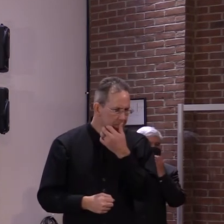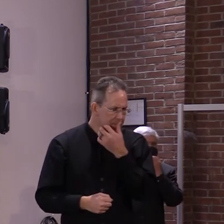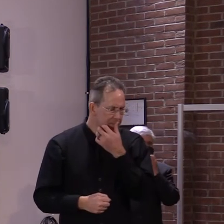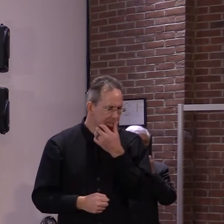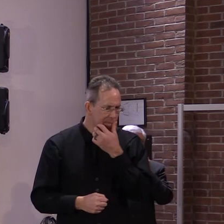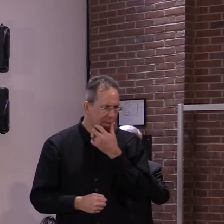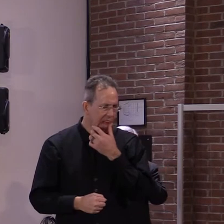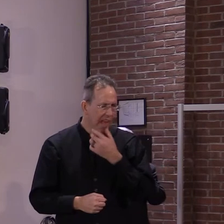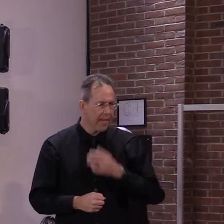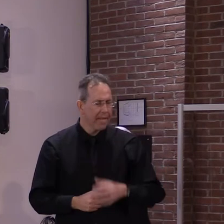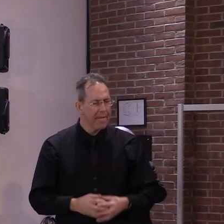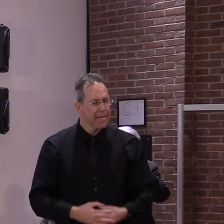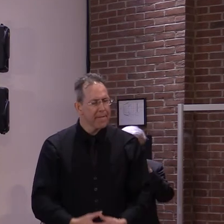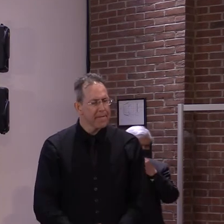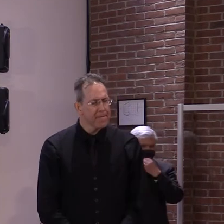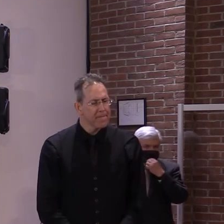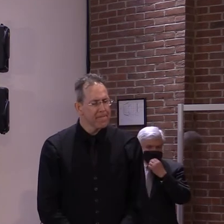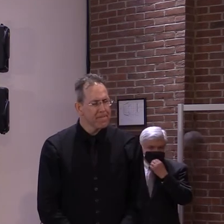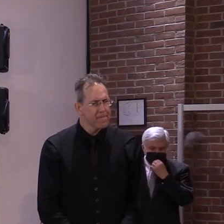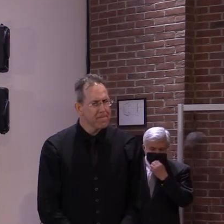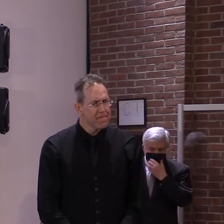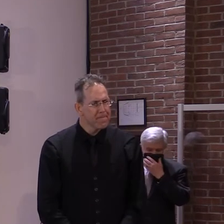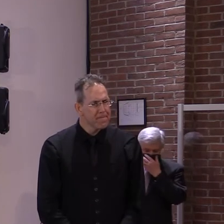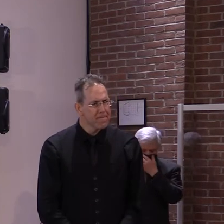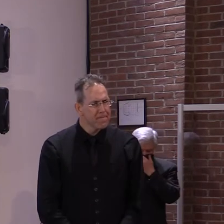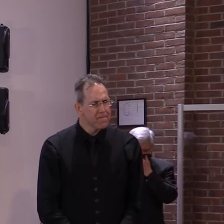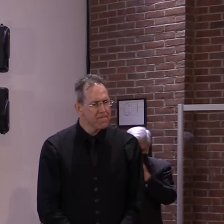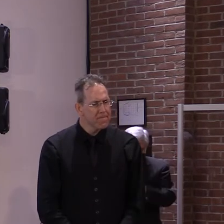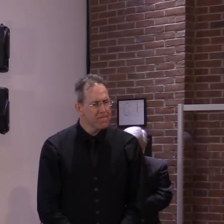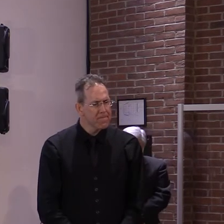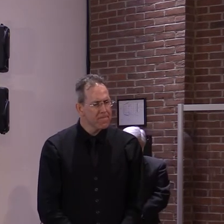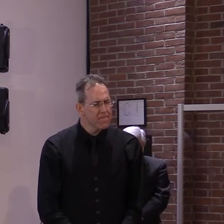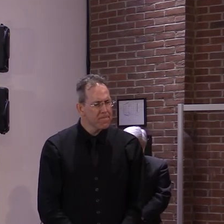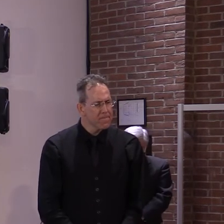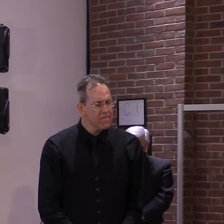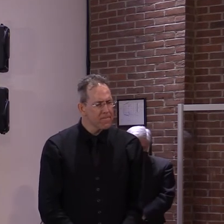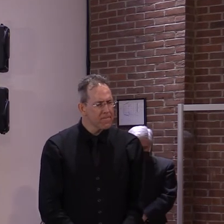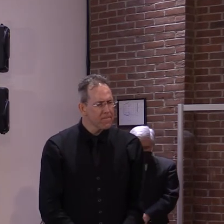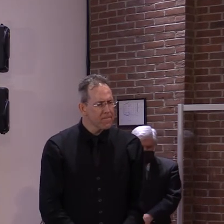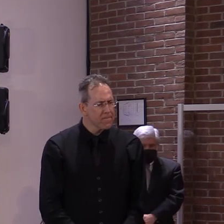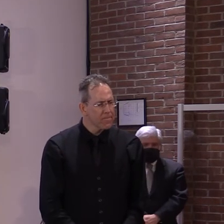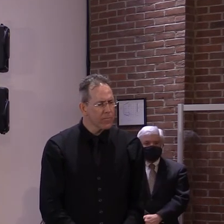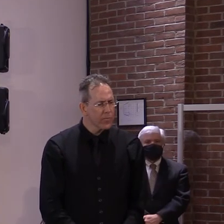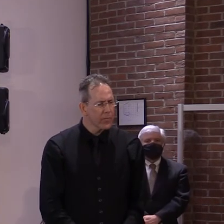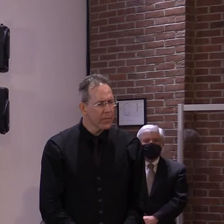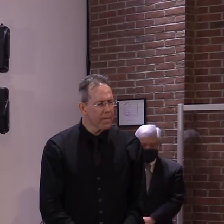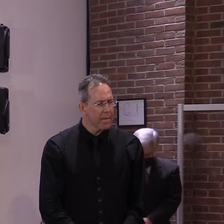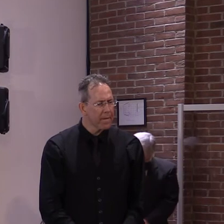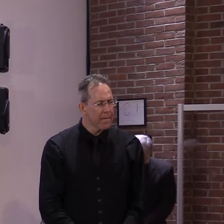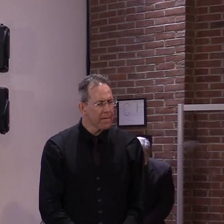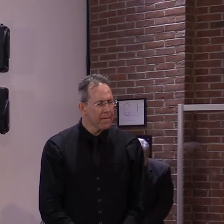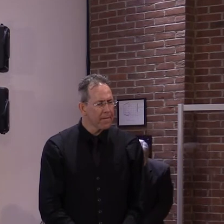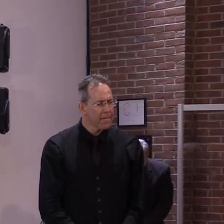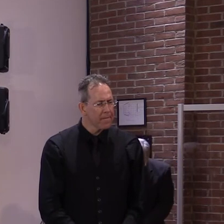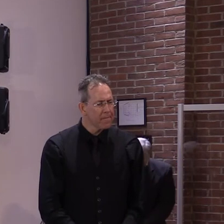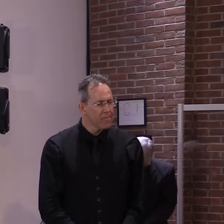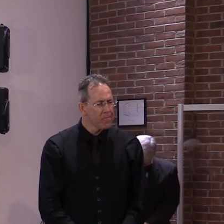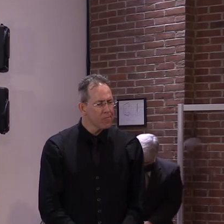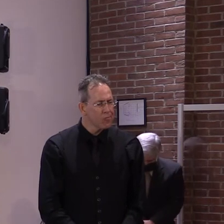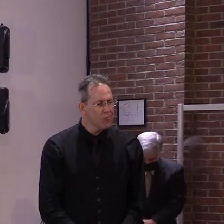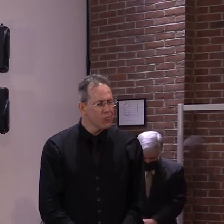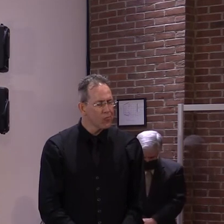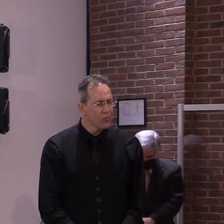a influenza outbreak that would normally be occurring at this time of year